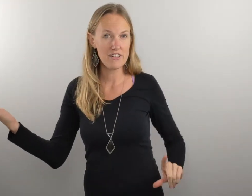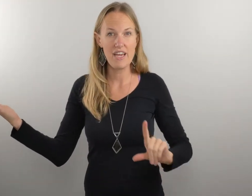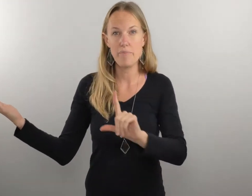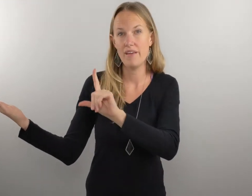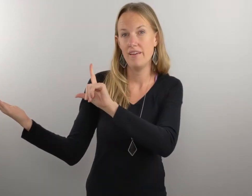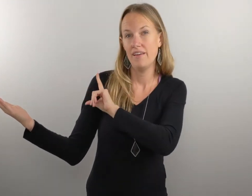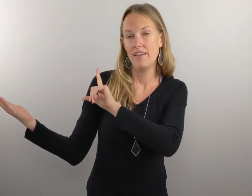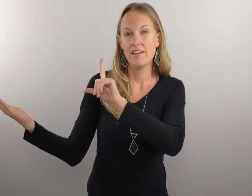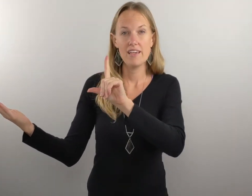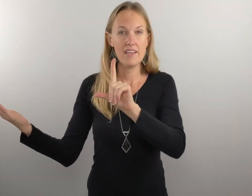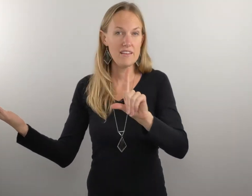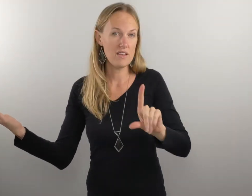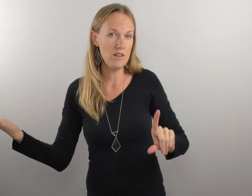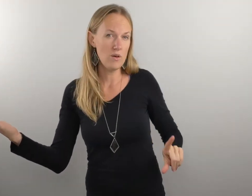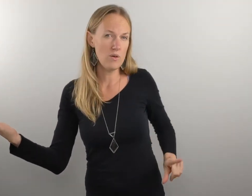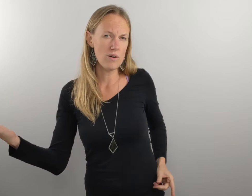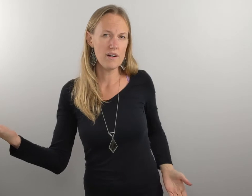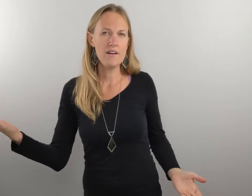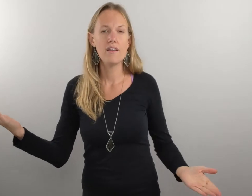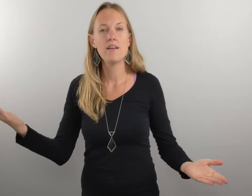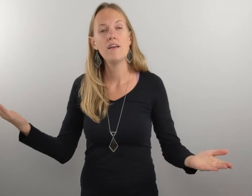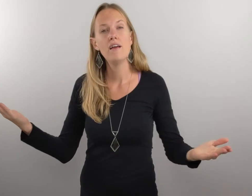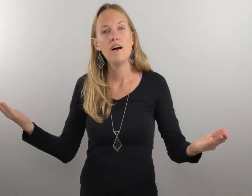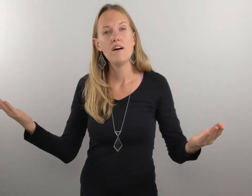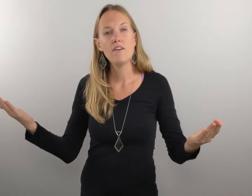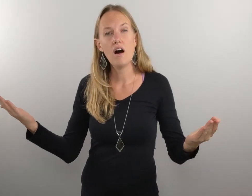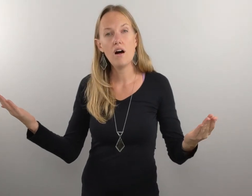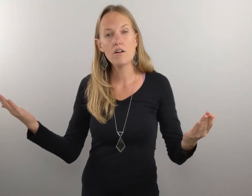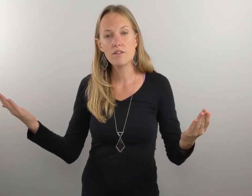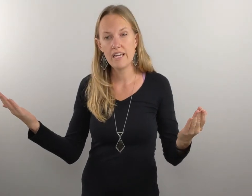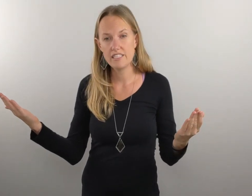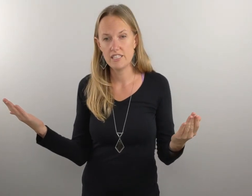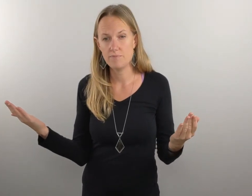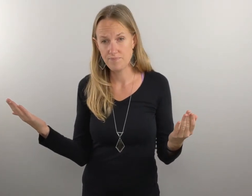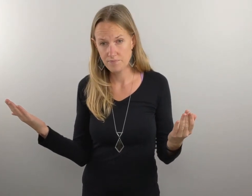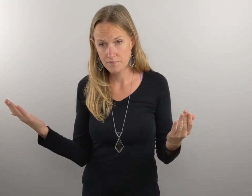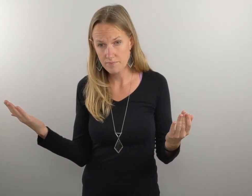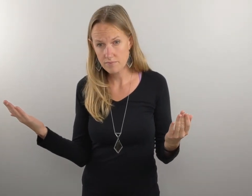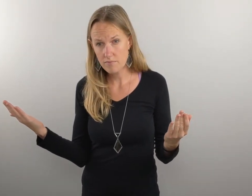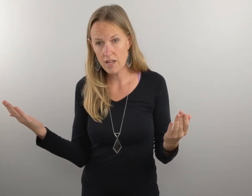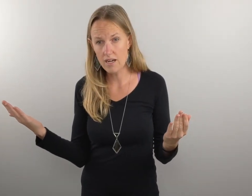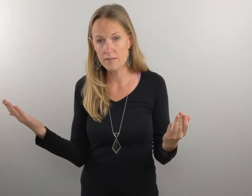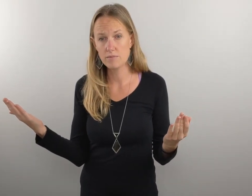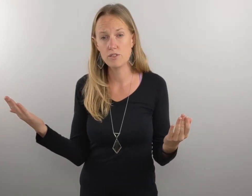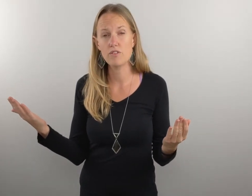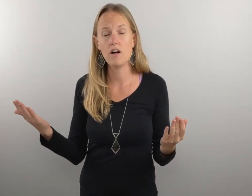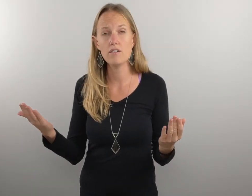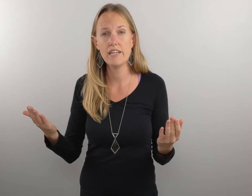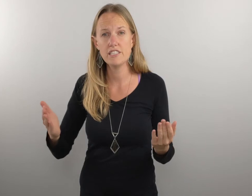hip. Okay, the Lord of all creation. So for all creation, you have